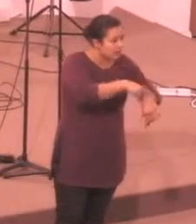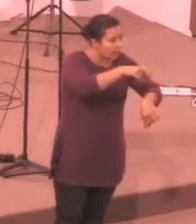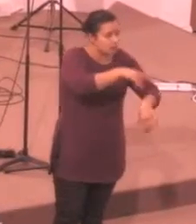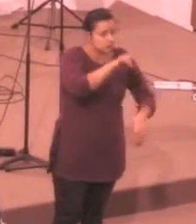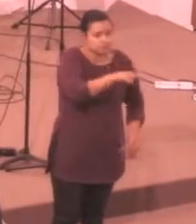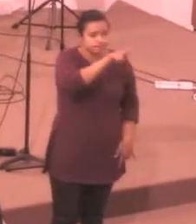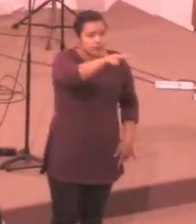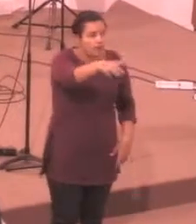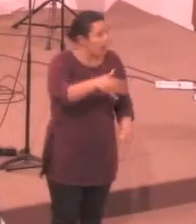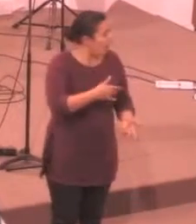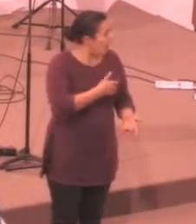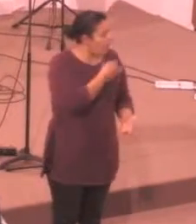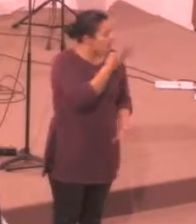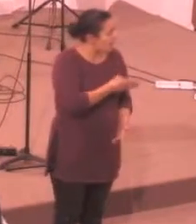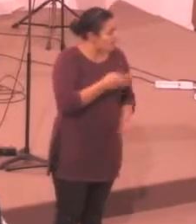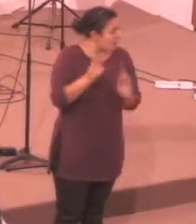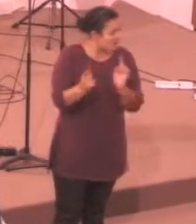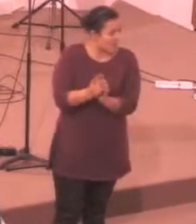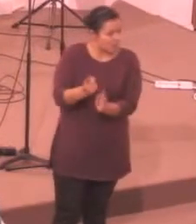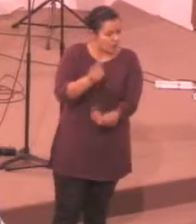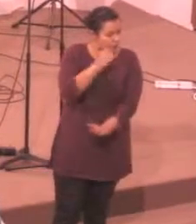that girl.